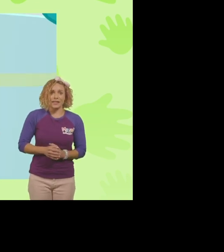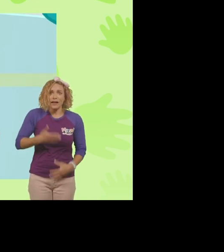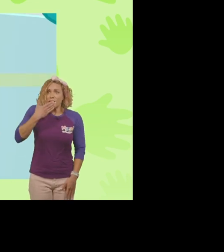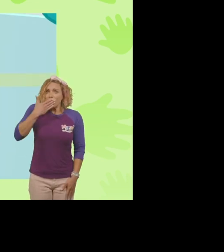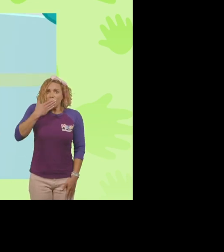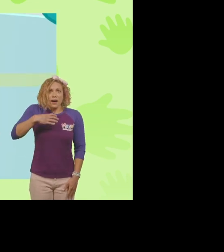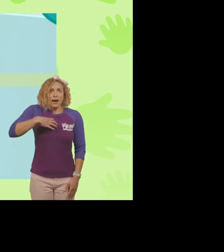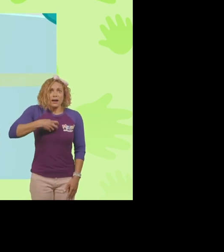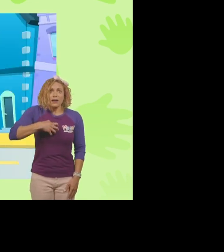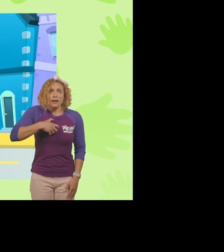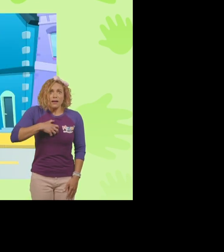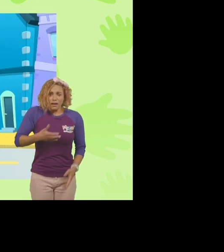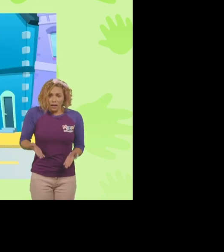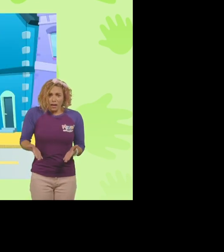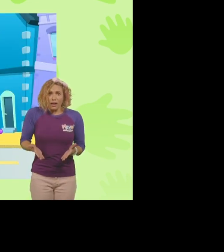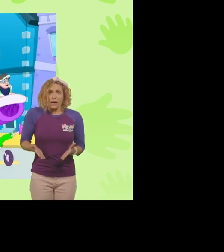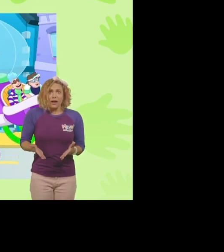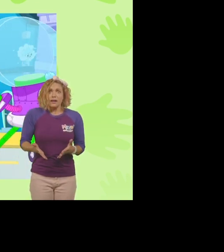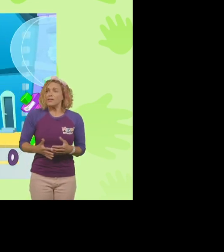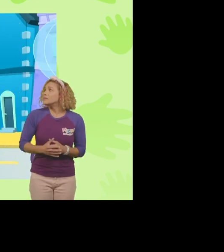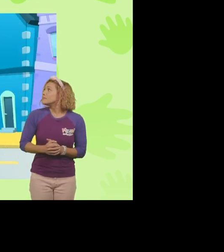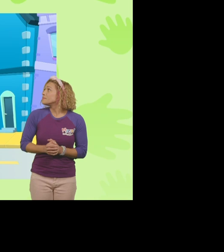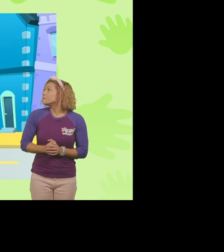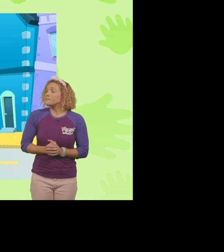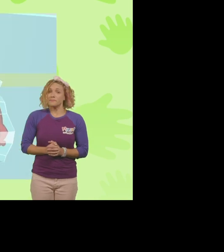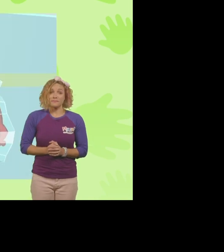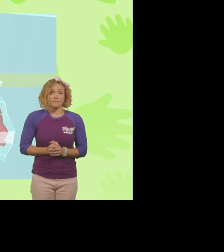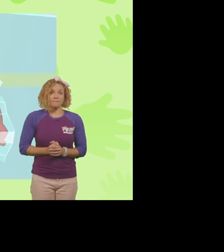Oh no, Morphle!